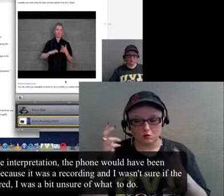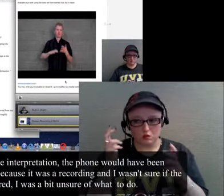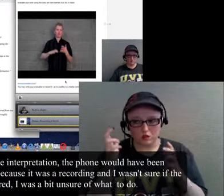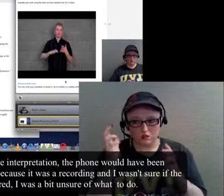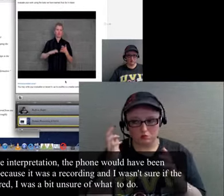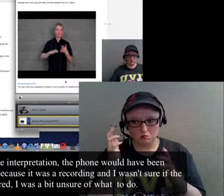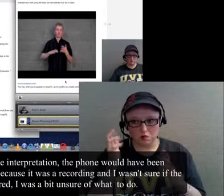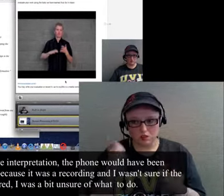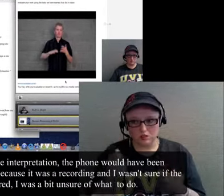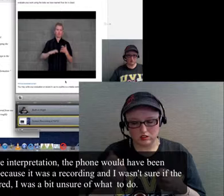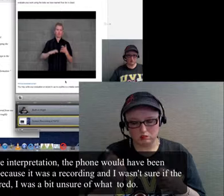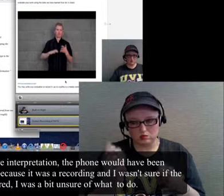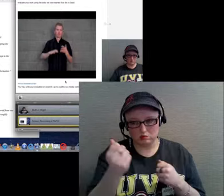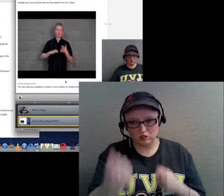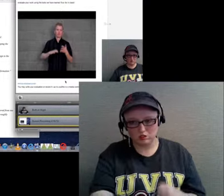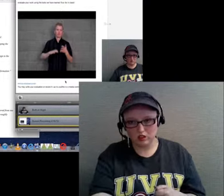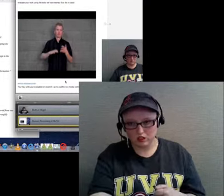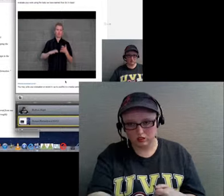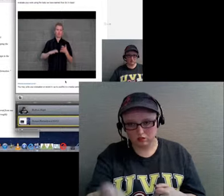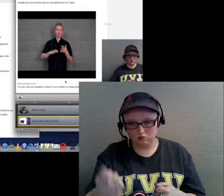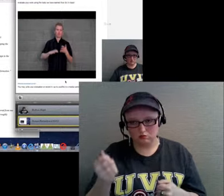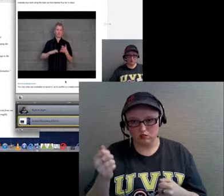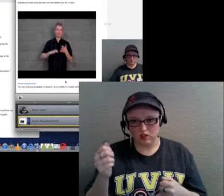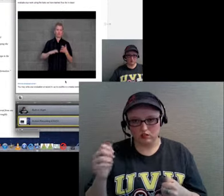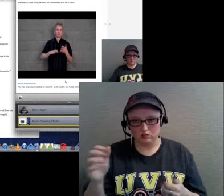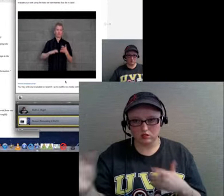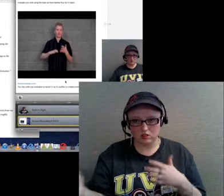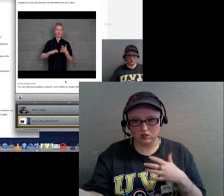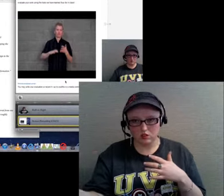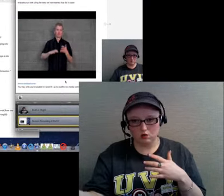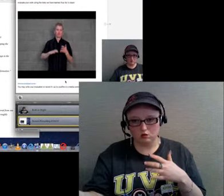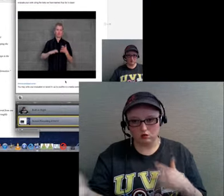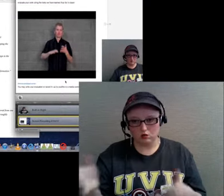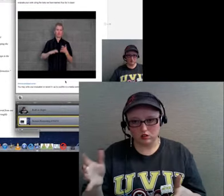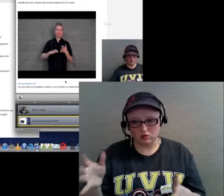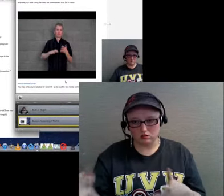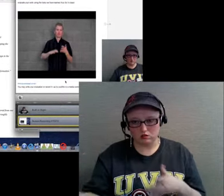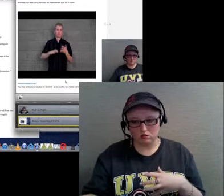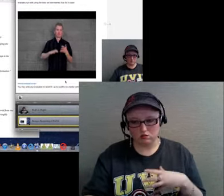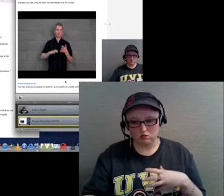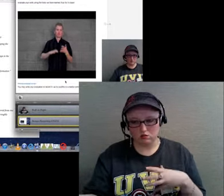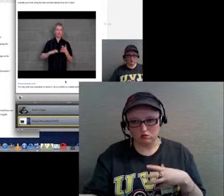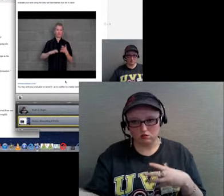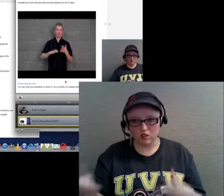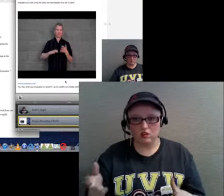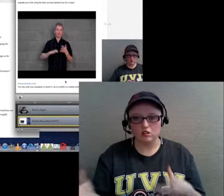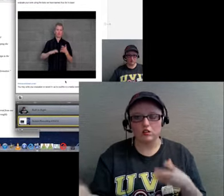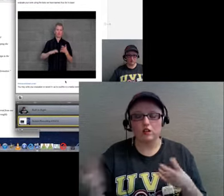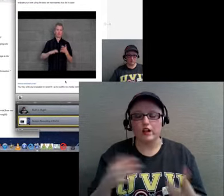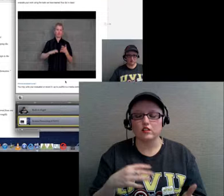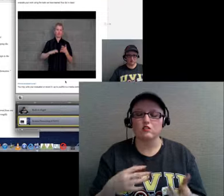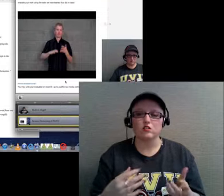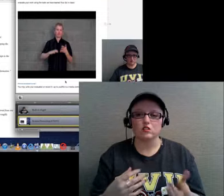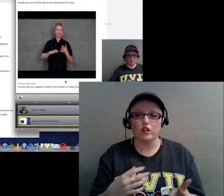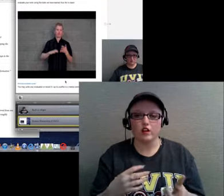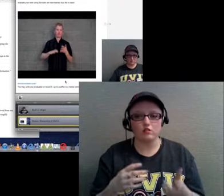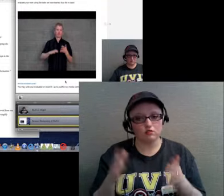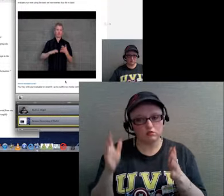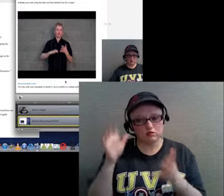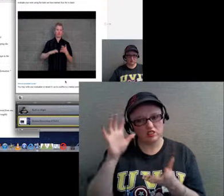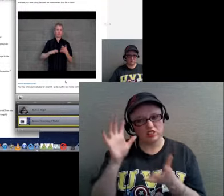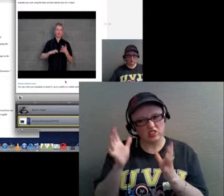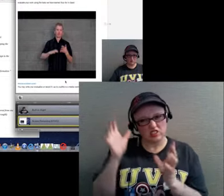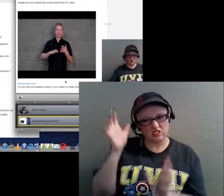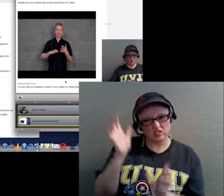And so as I'm processing what's being said and with what's going on here, then that just kind